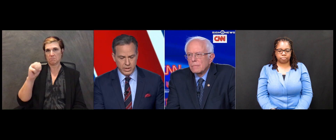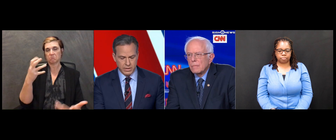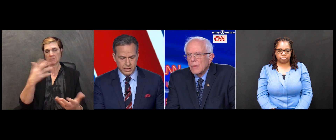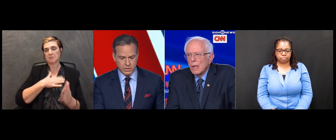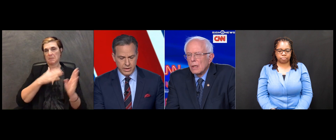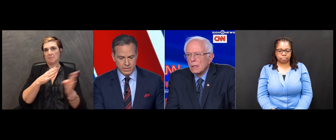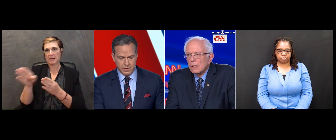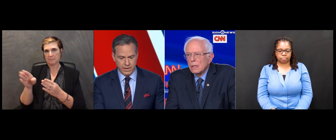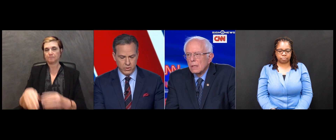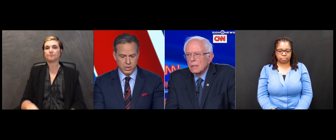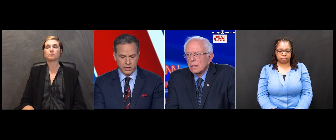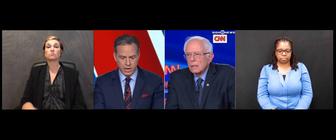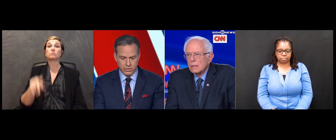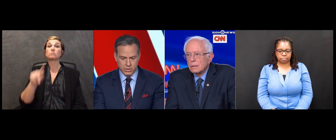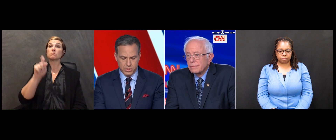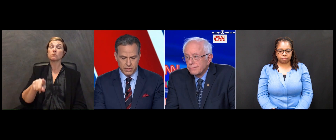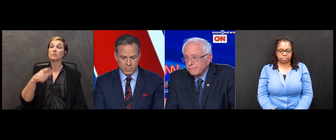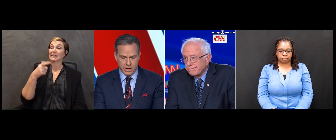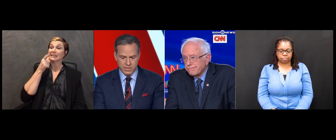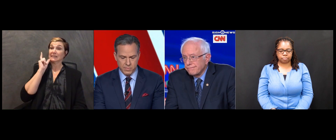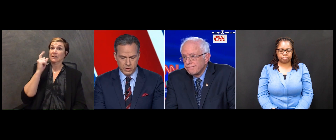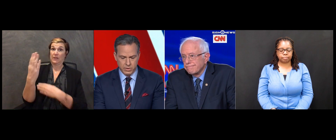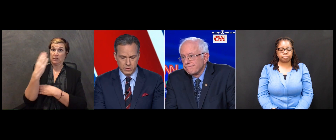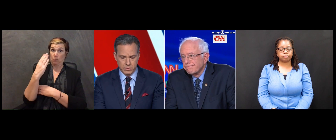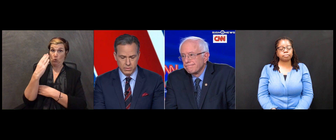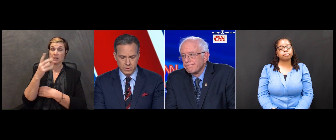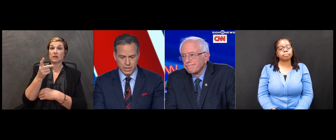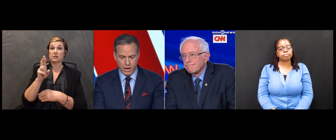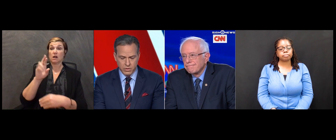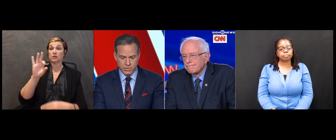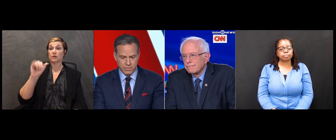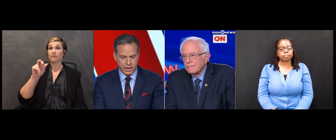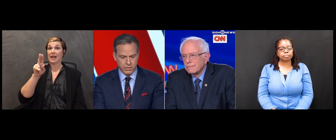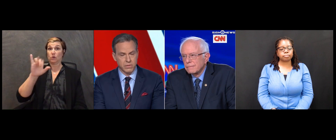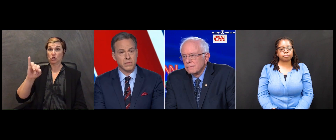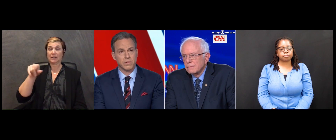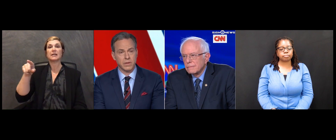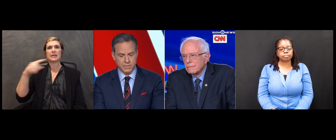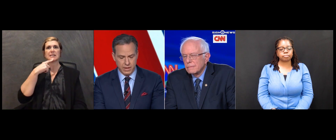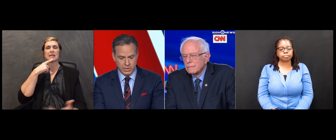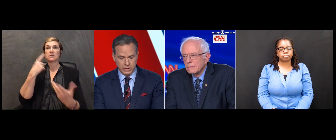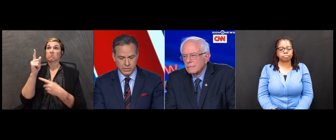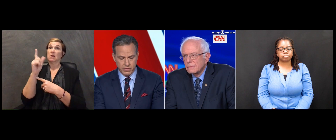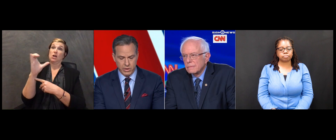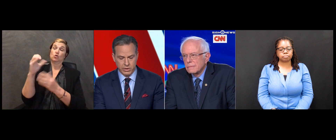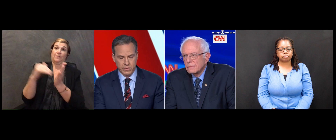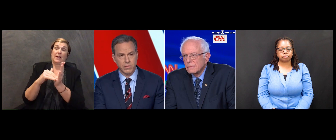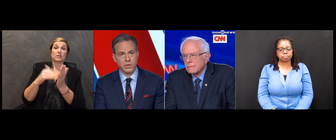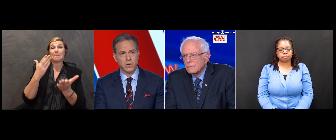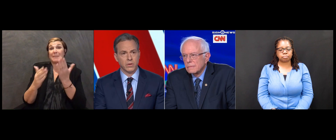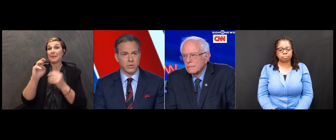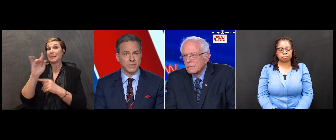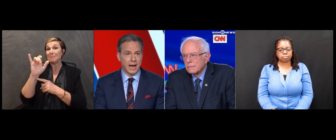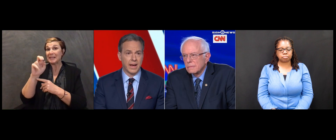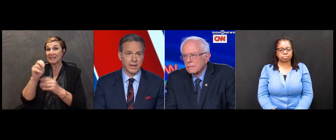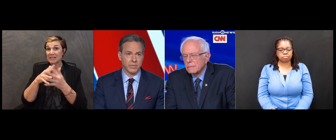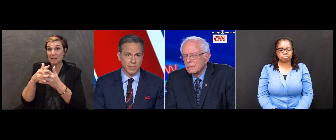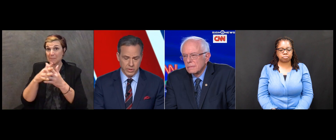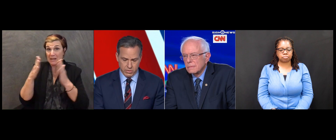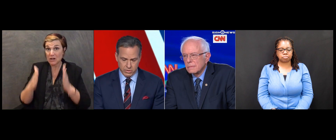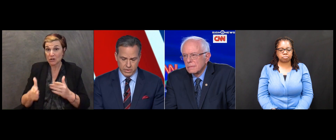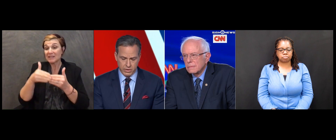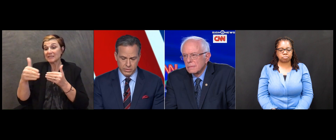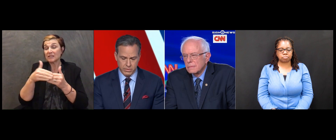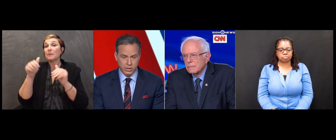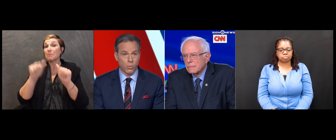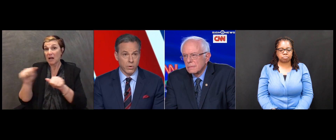this morning, Dr. Anthony Fauci acknowledged that it's possible that hundreds of thousands, if not millions of Americans, could die from